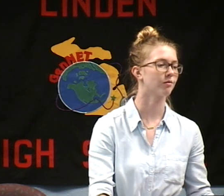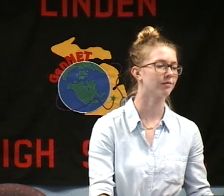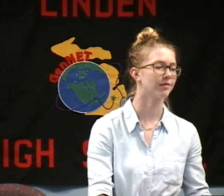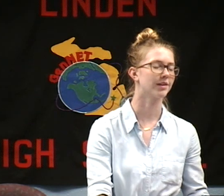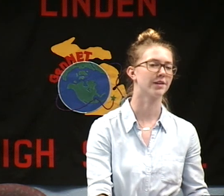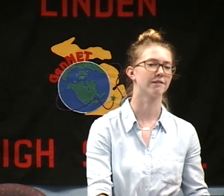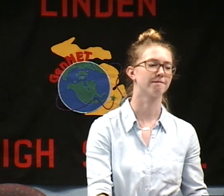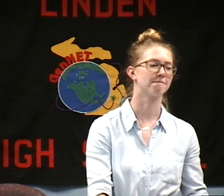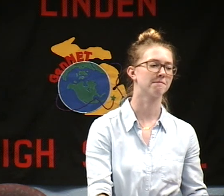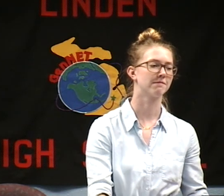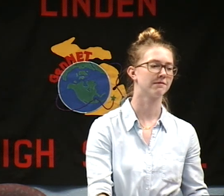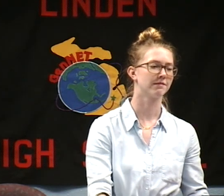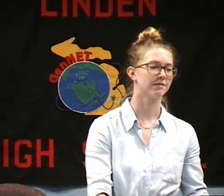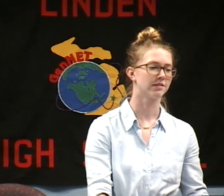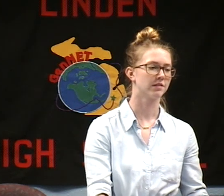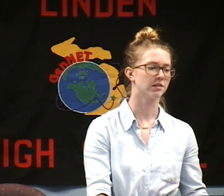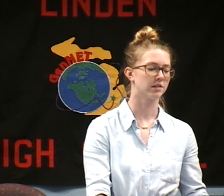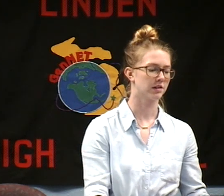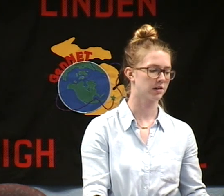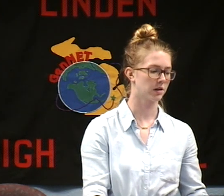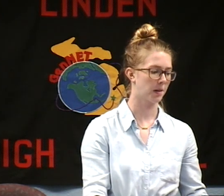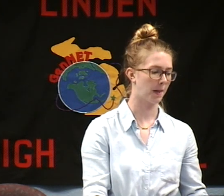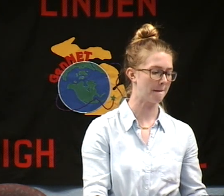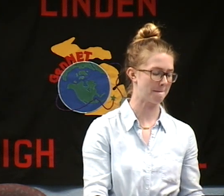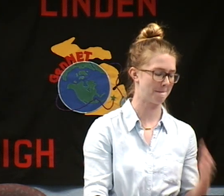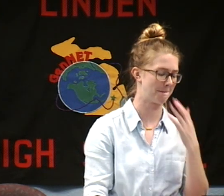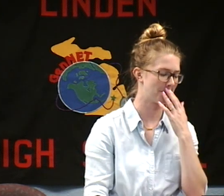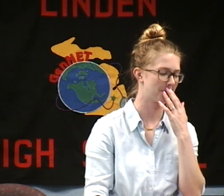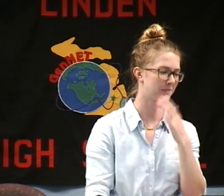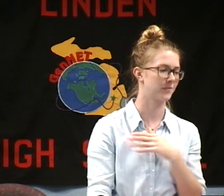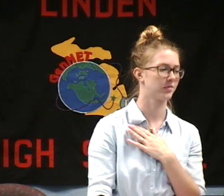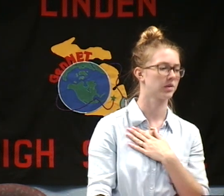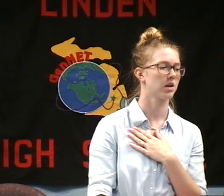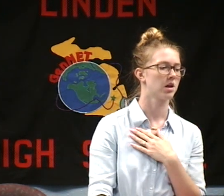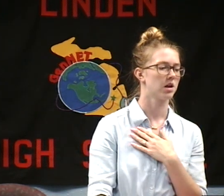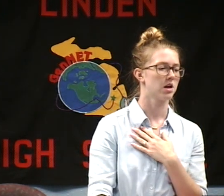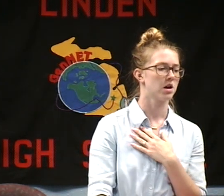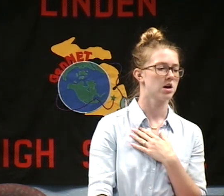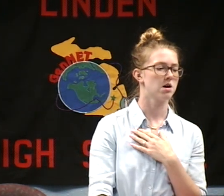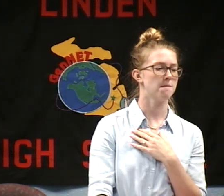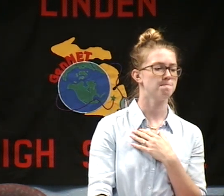Are there requirements for the song? You have to pick a song.